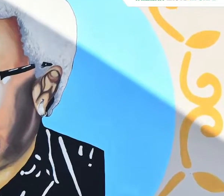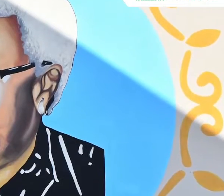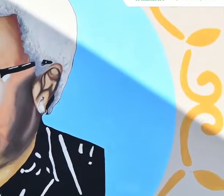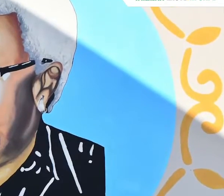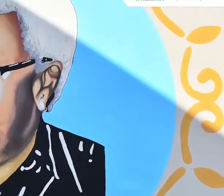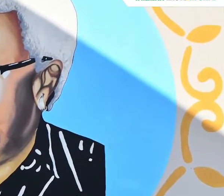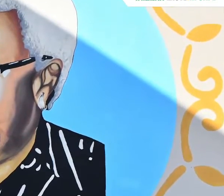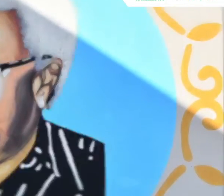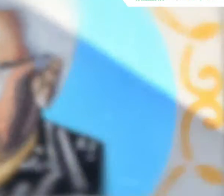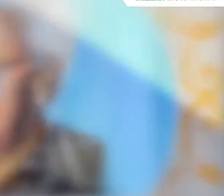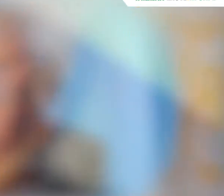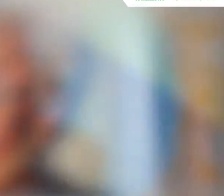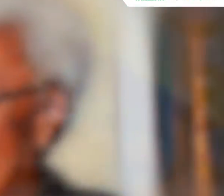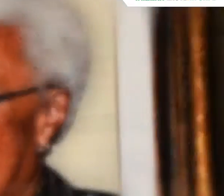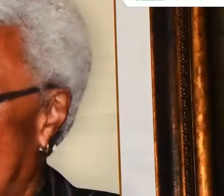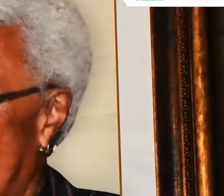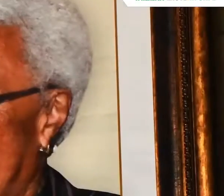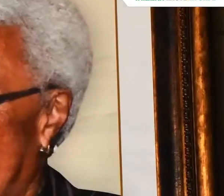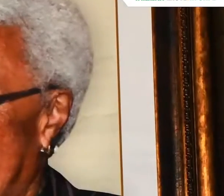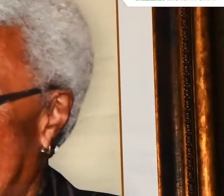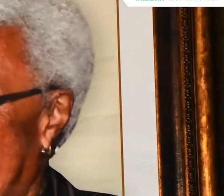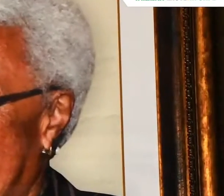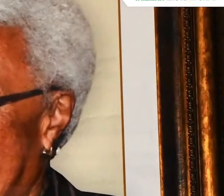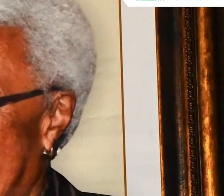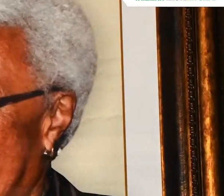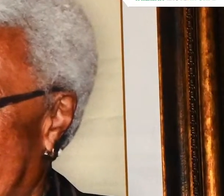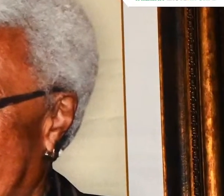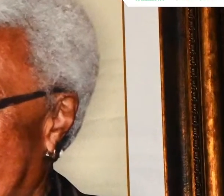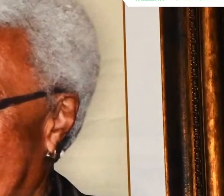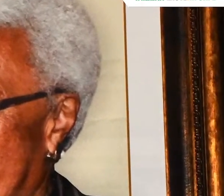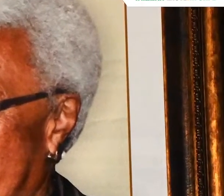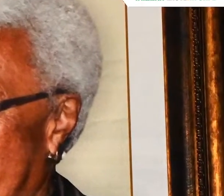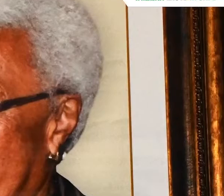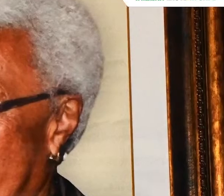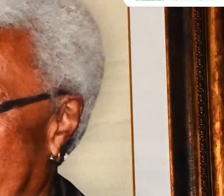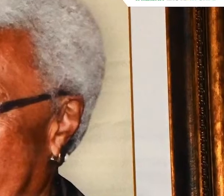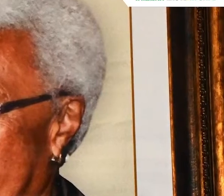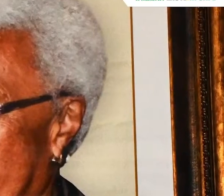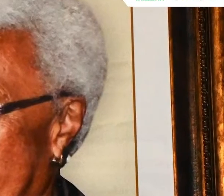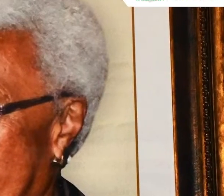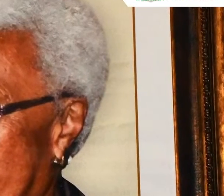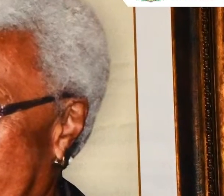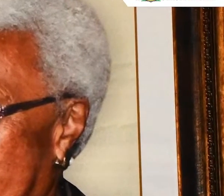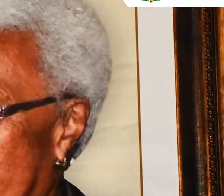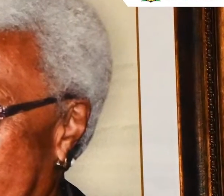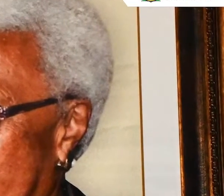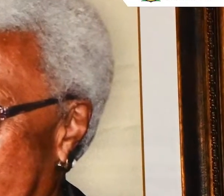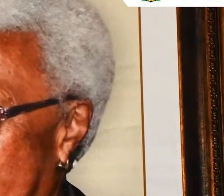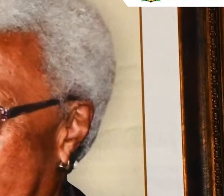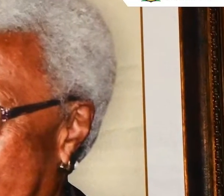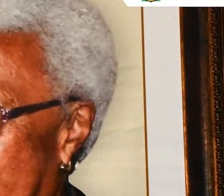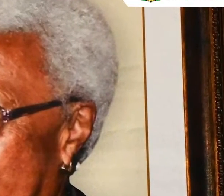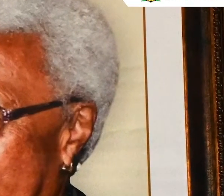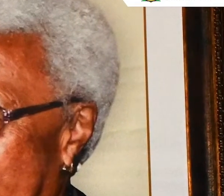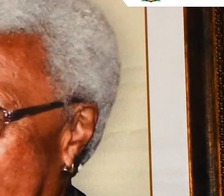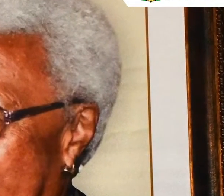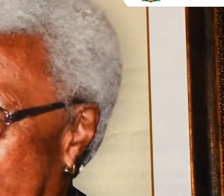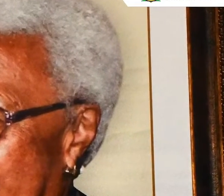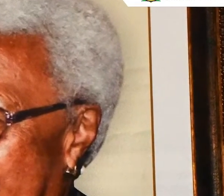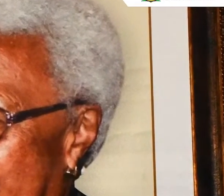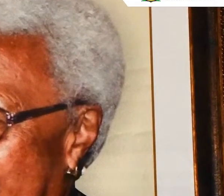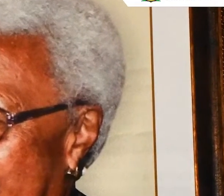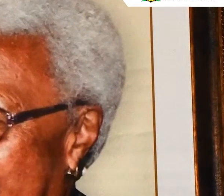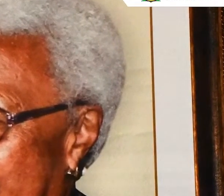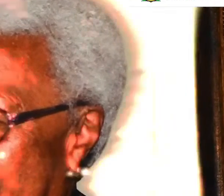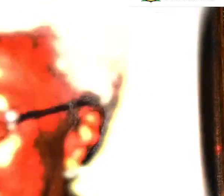halala. Today, we stand on your giant shoulders and enjoy the freedom you fought for. We